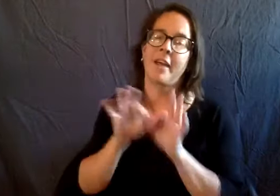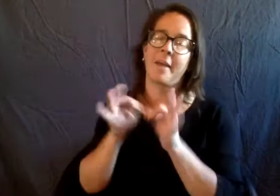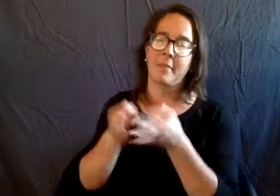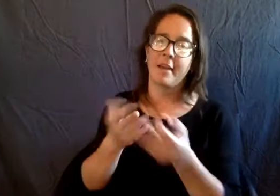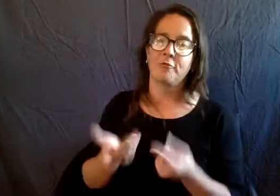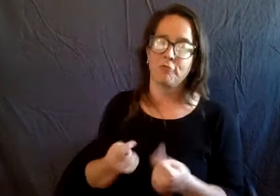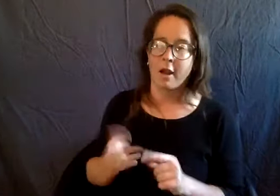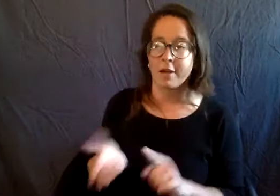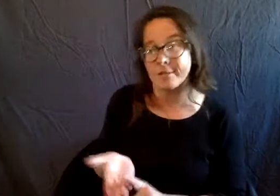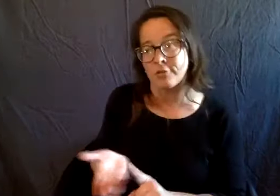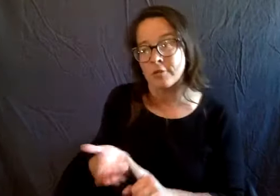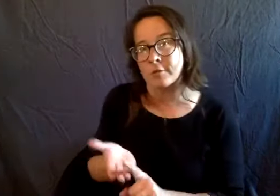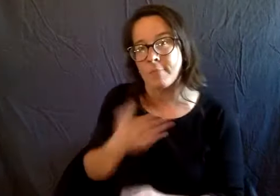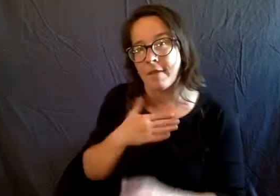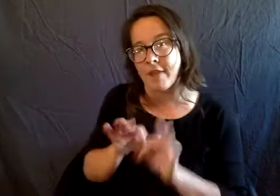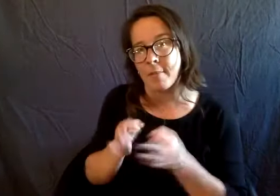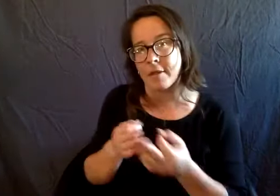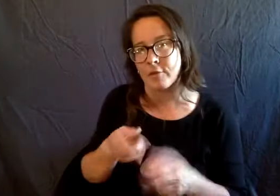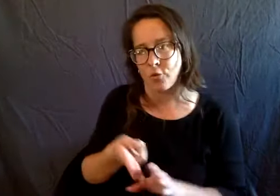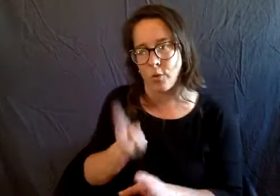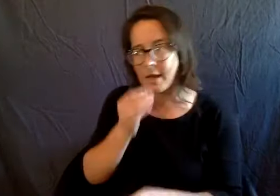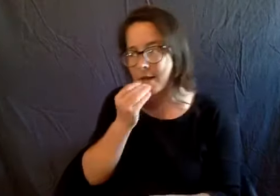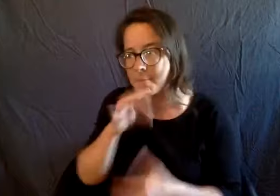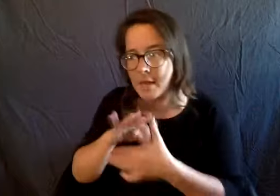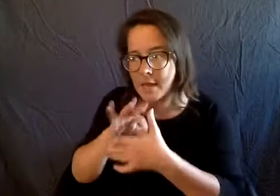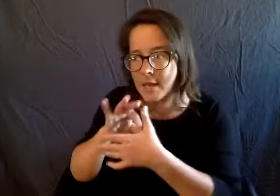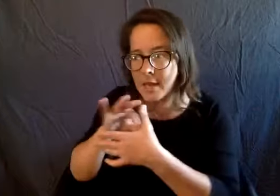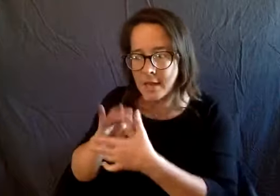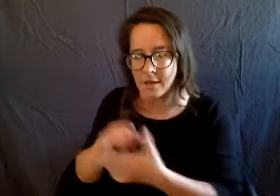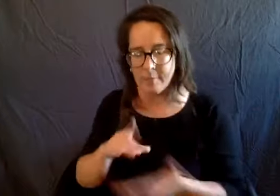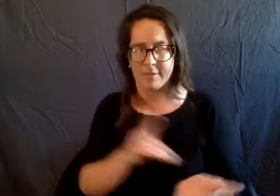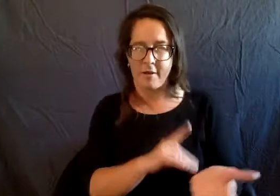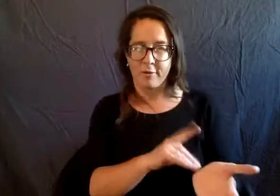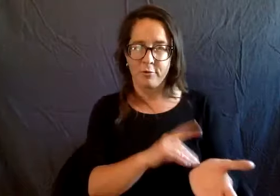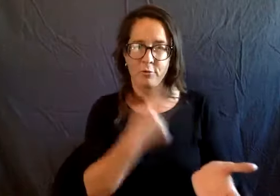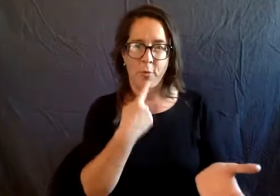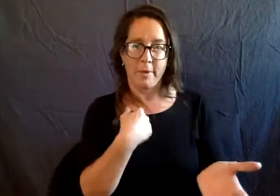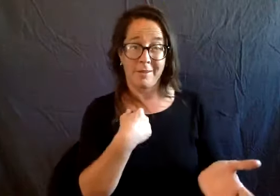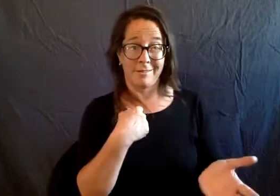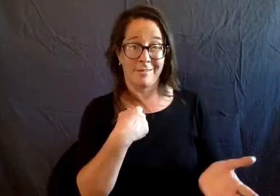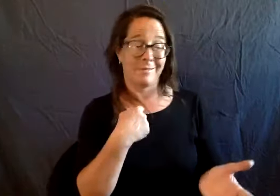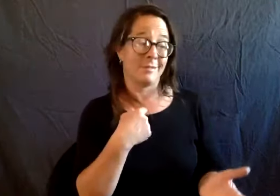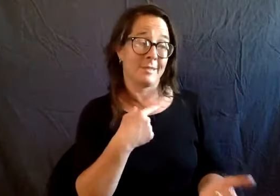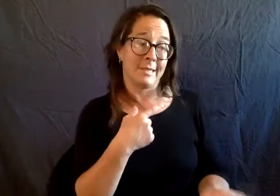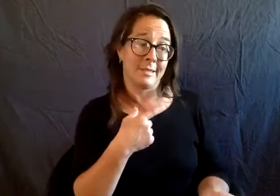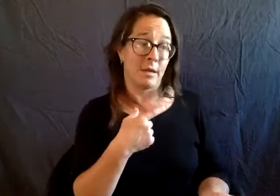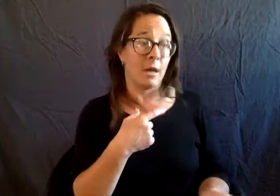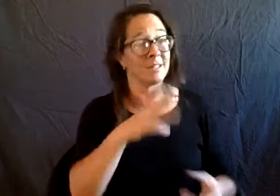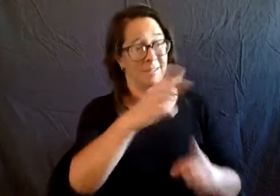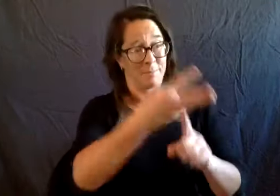my family to quit. My doctor told me I would be dead in 6 months, and I really respected him. He really cared for me, and he told me